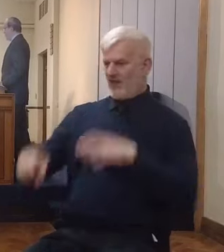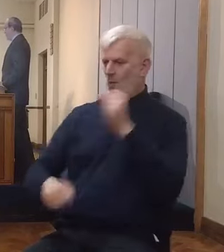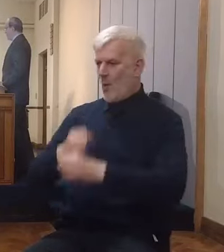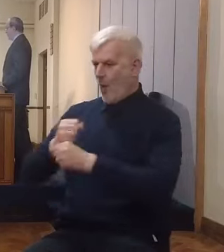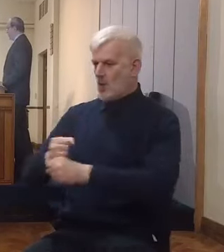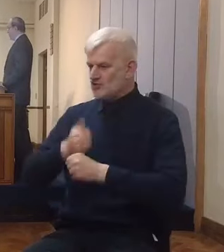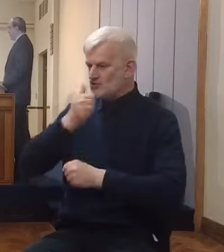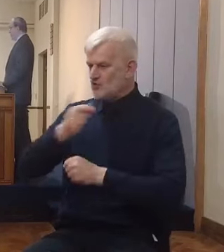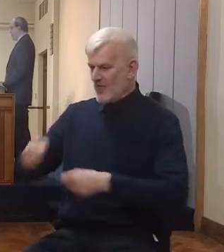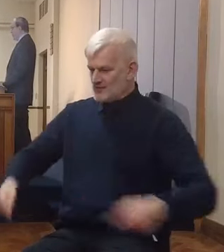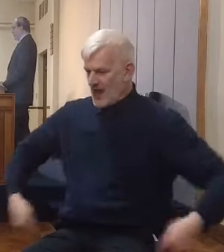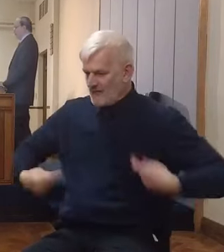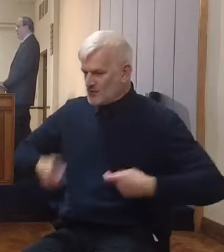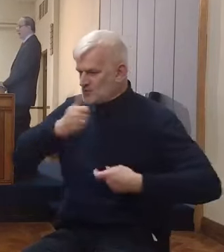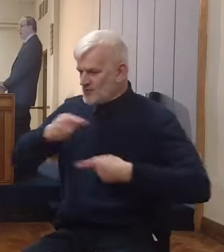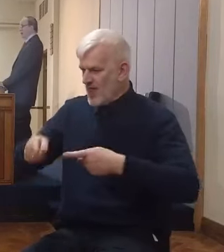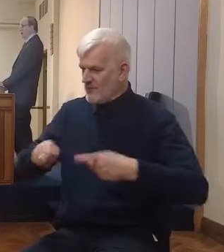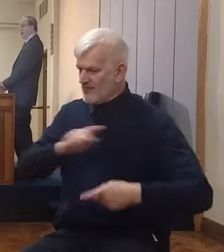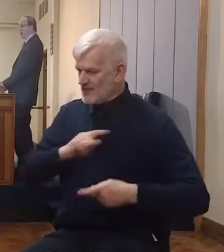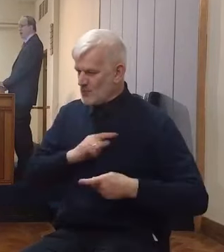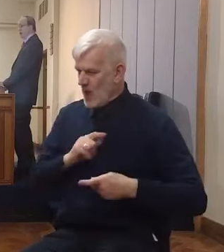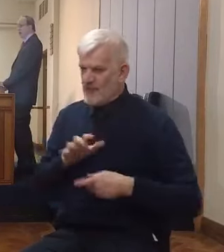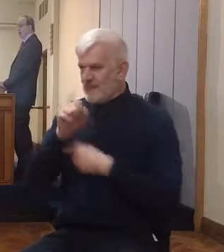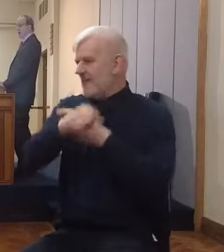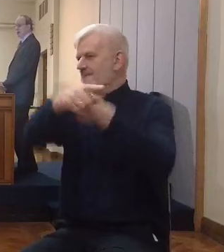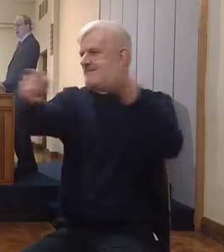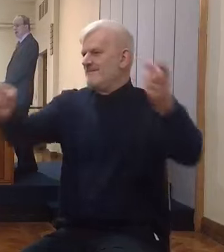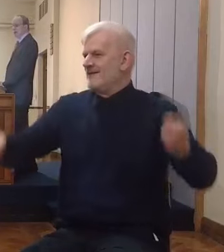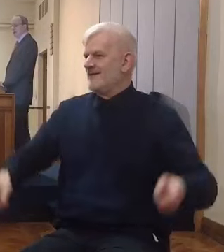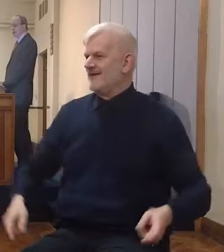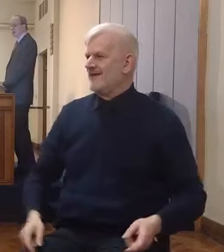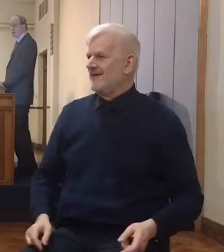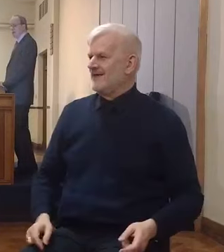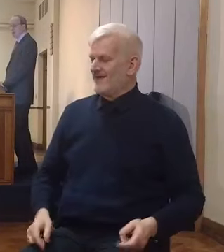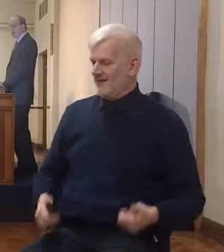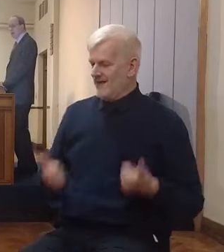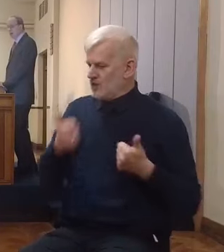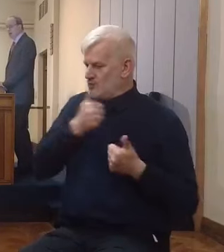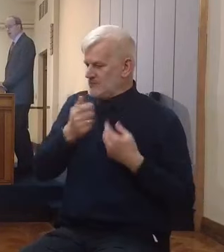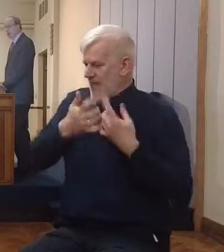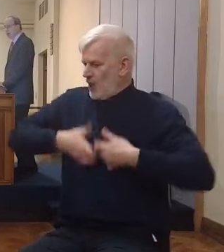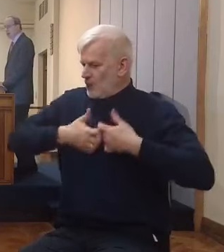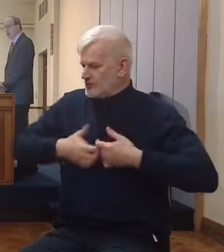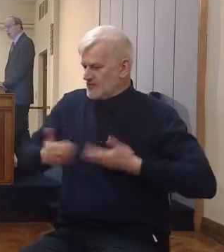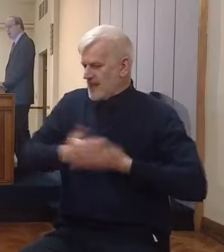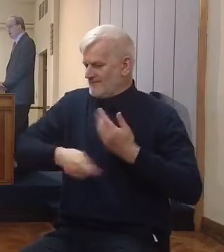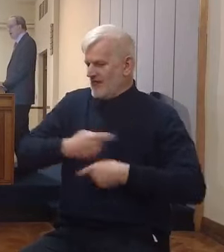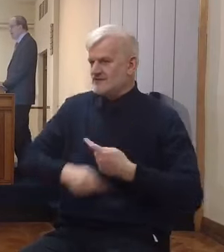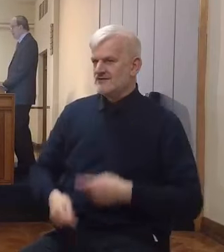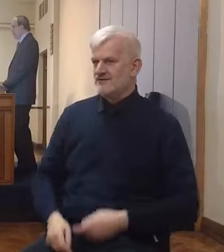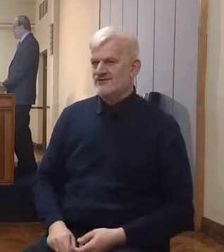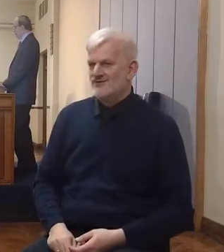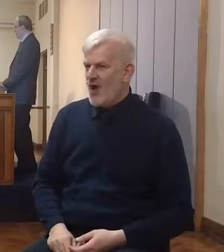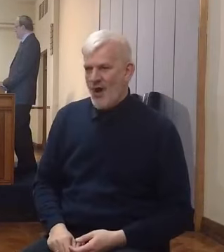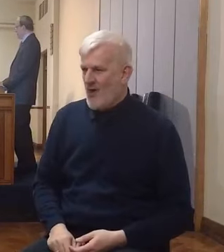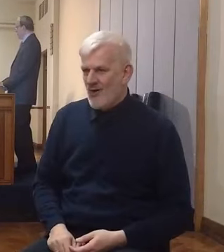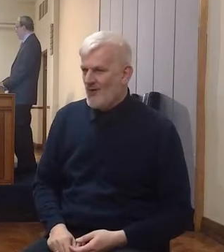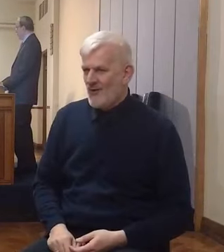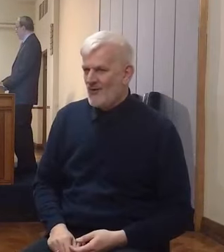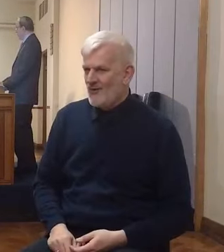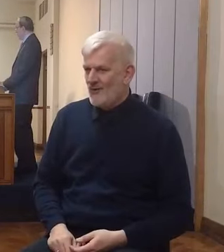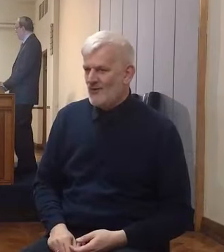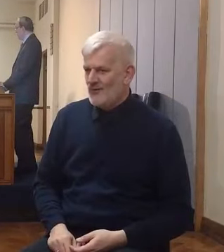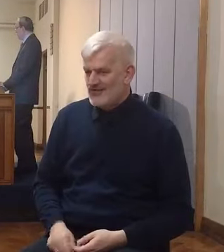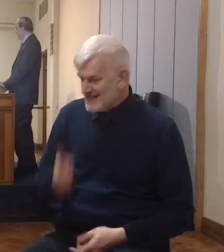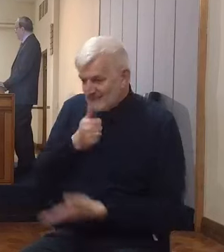and the chariots and the technology saved the day for us. They wouldn't be able to say that. They were